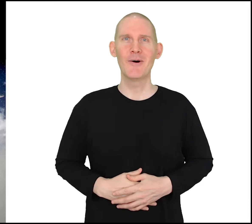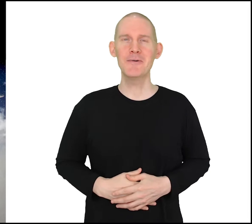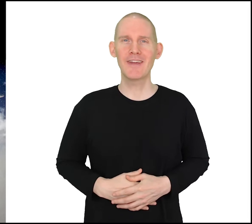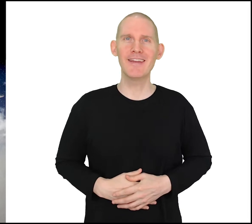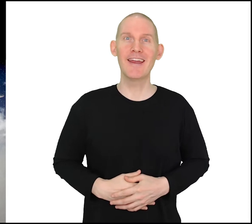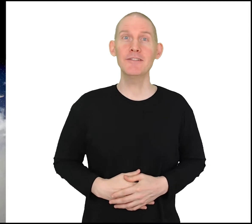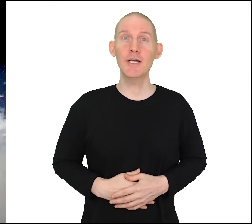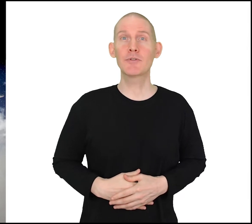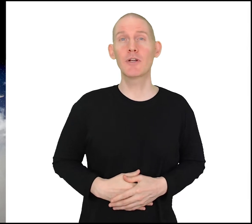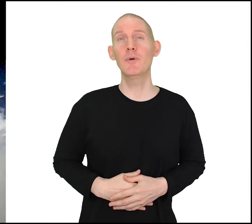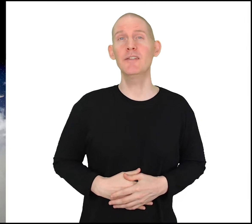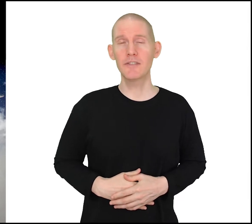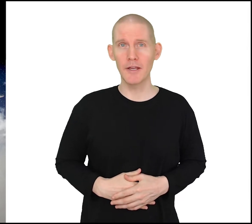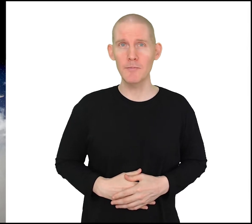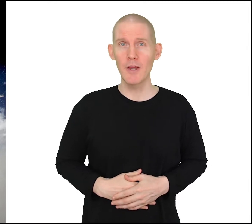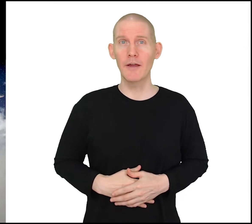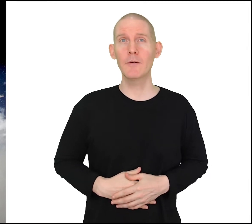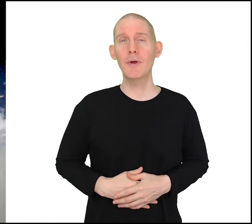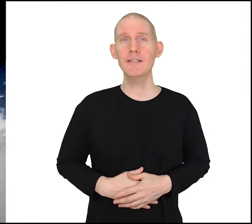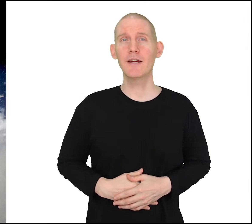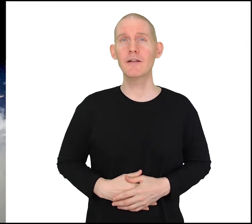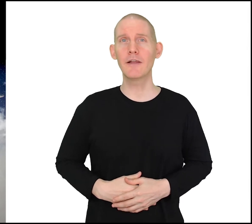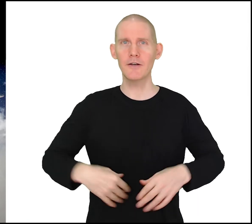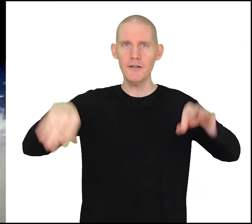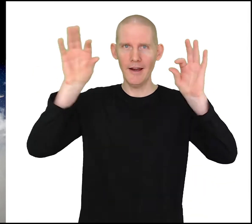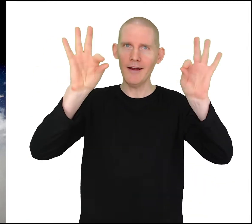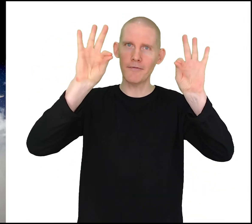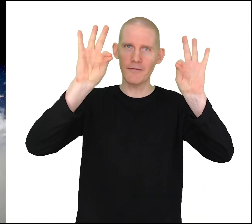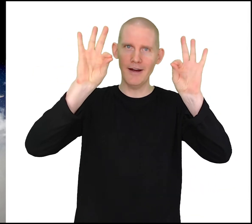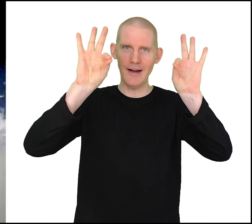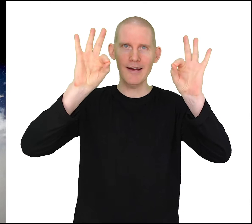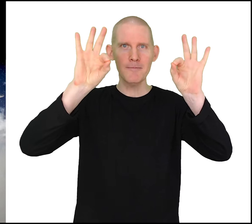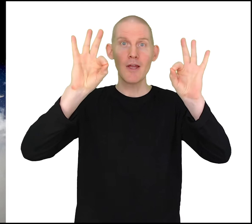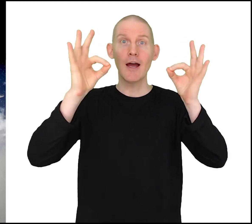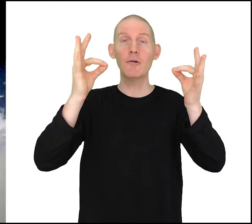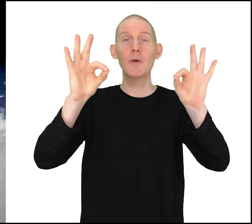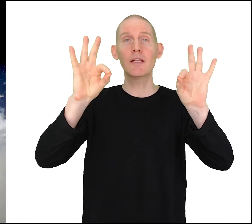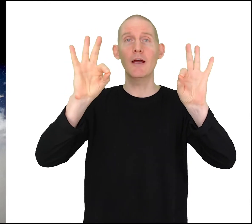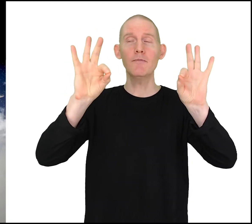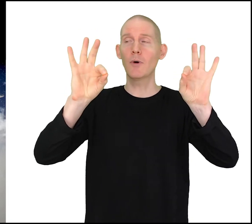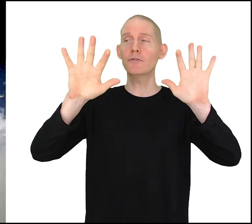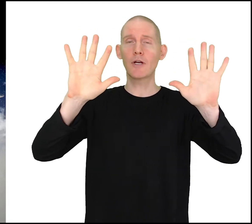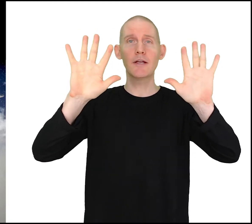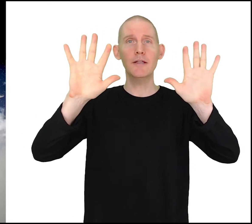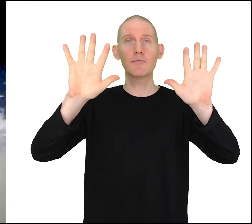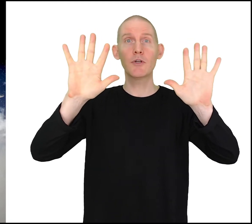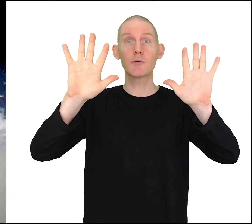Okay, the hand shapes are going to be the same, and they're based on the letter F. How do you make an F? Well, start like this, fingers spread